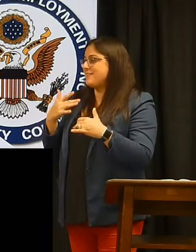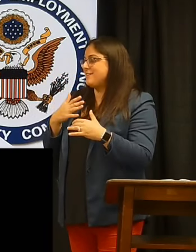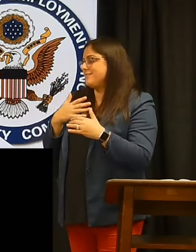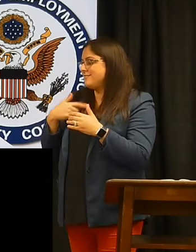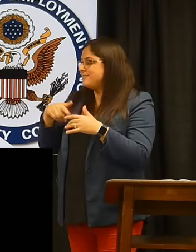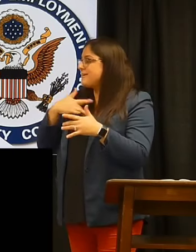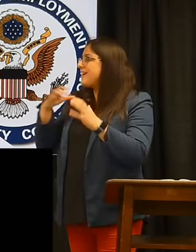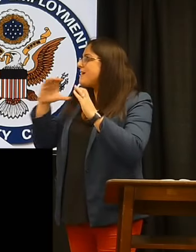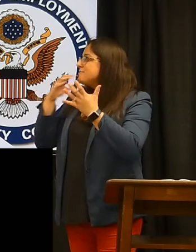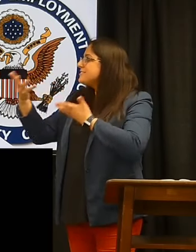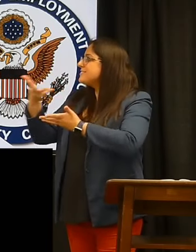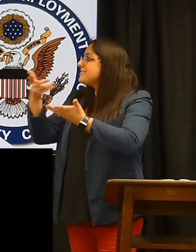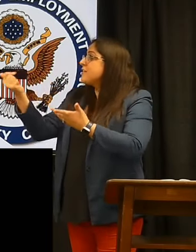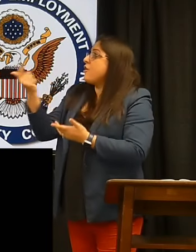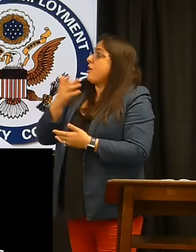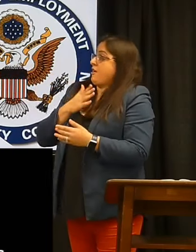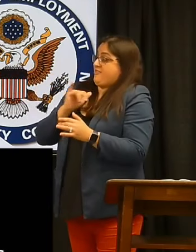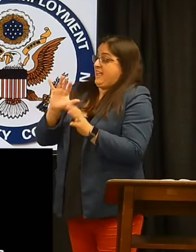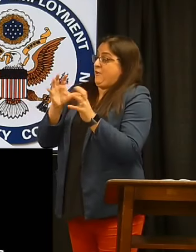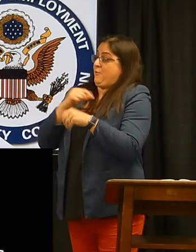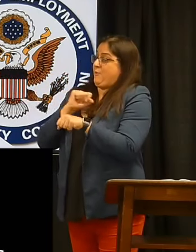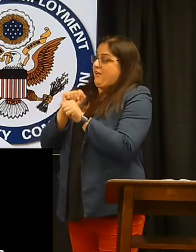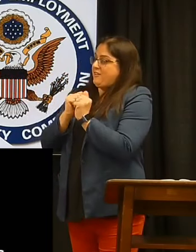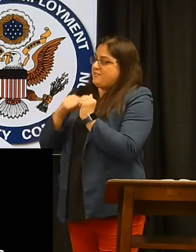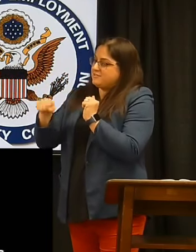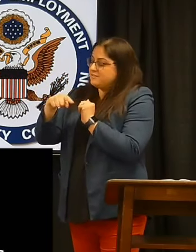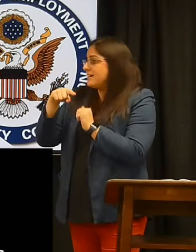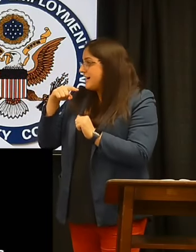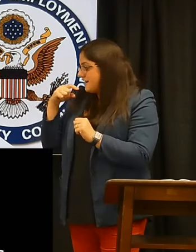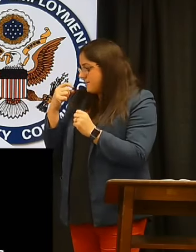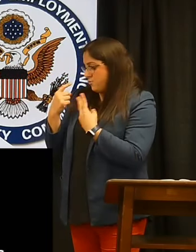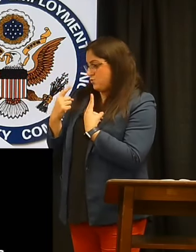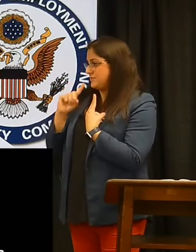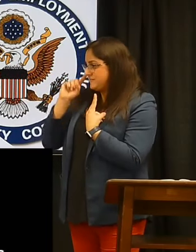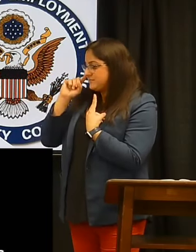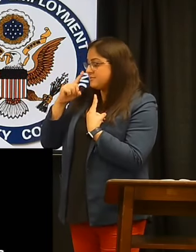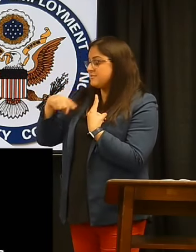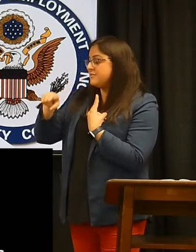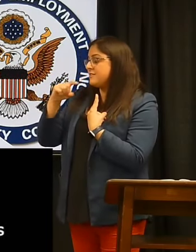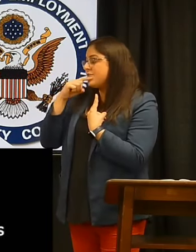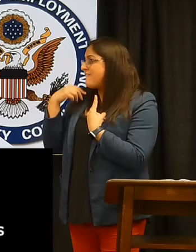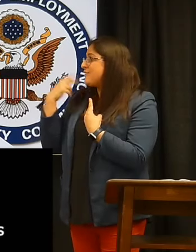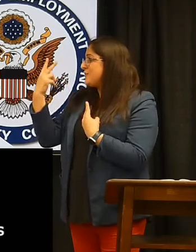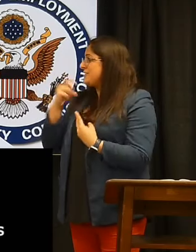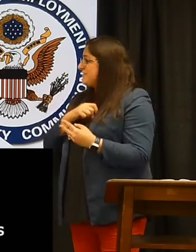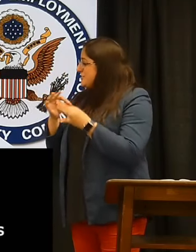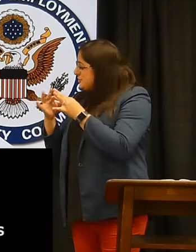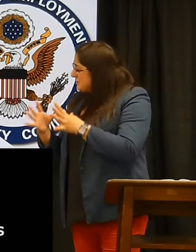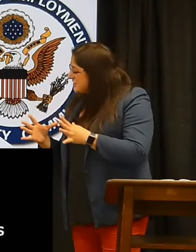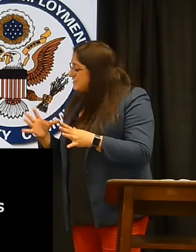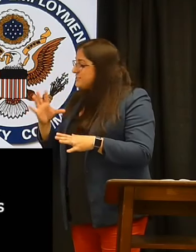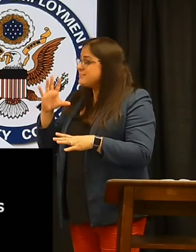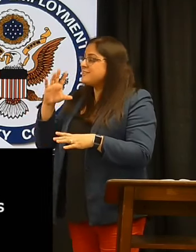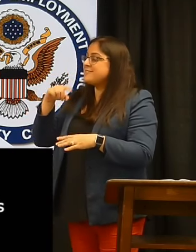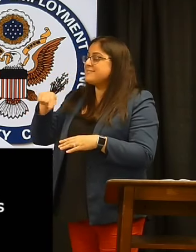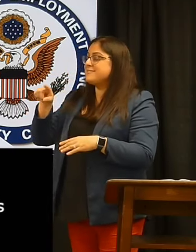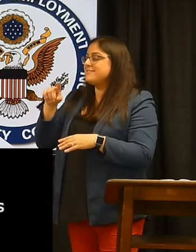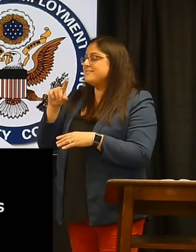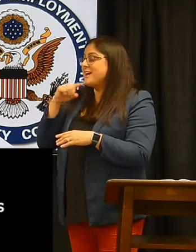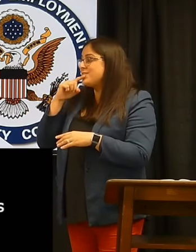I mean, after-hours holiday party, there tends to be everybody's sort of communicating together. So where I work, there's two deaf people